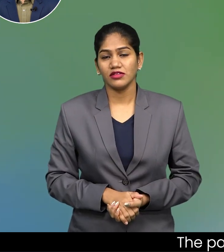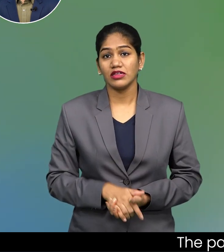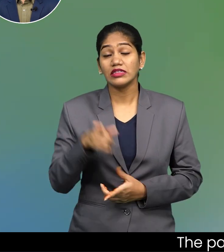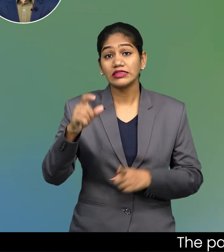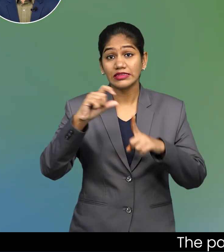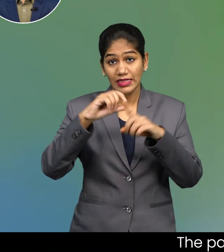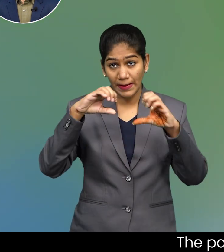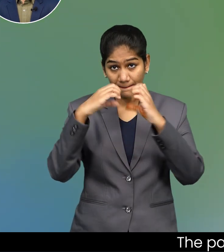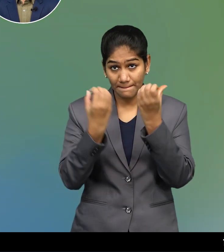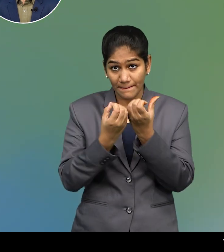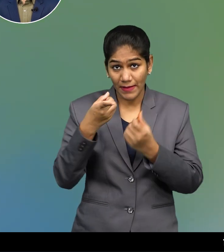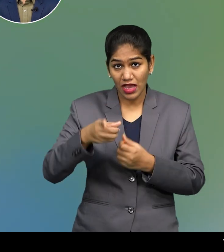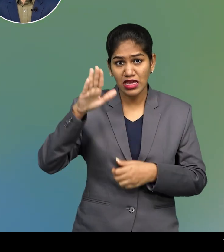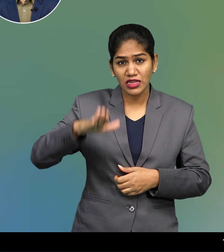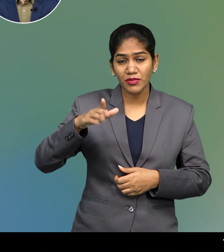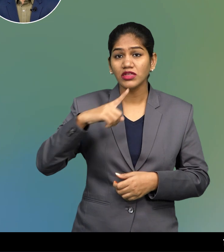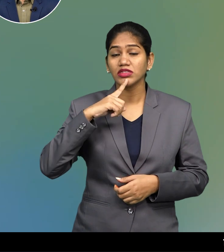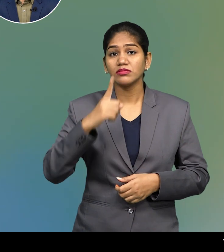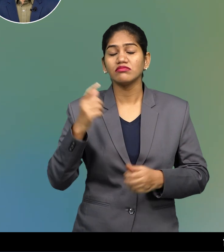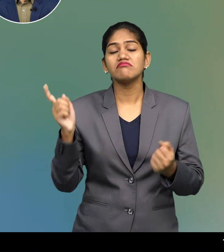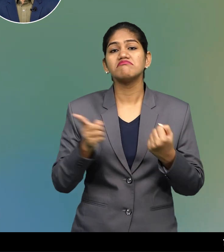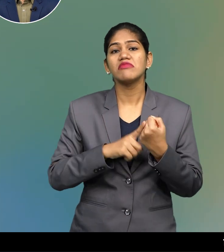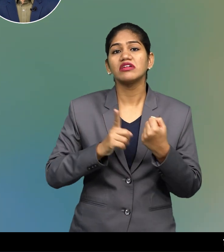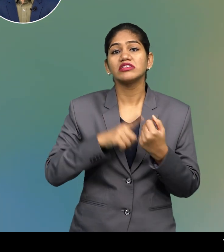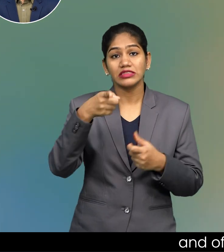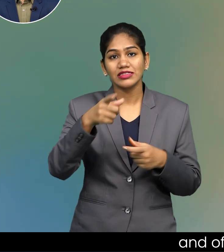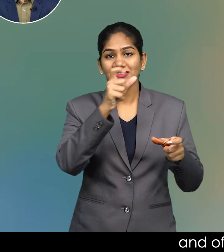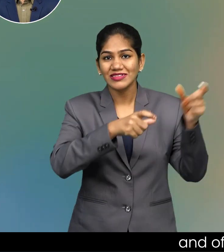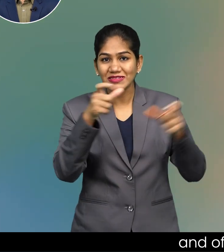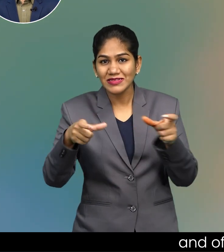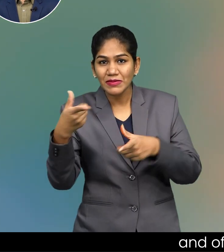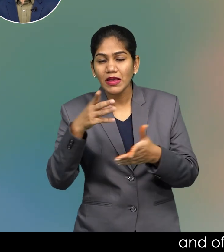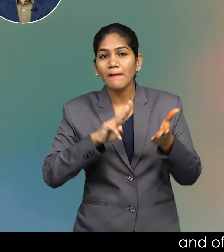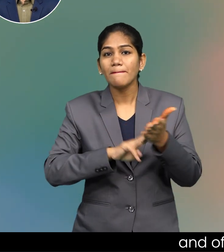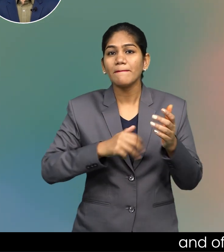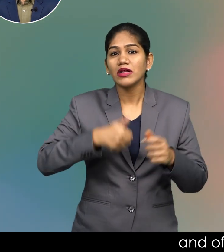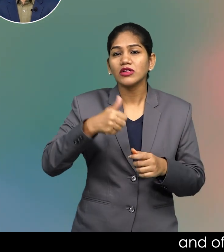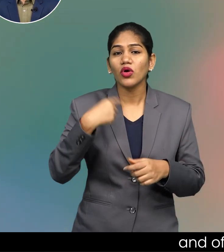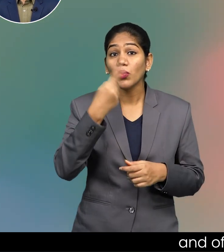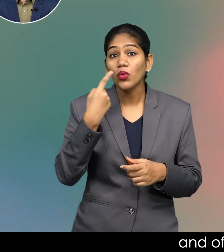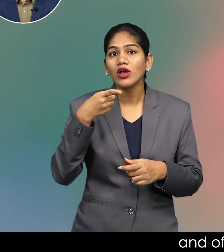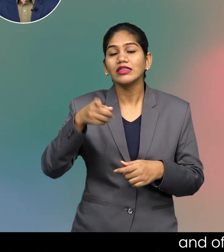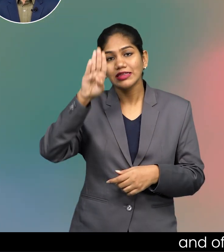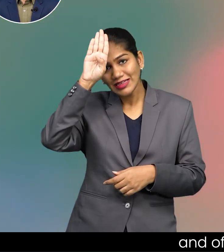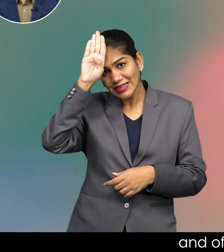The Parliament punished the ministers and officers of Charles I.